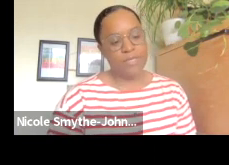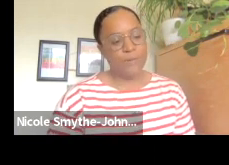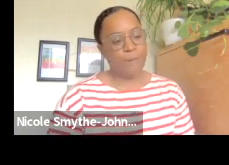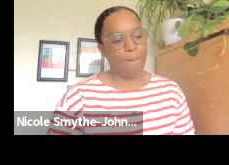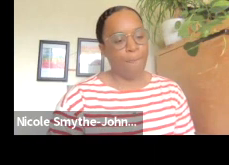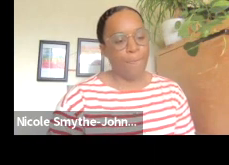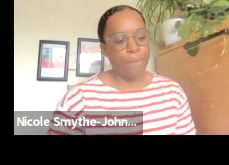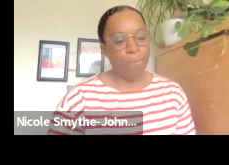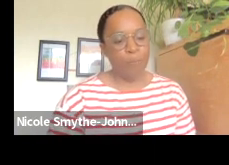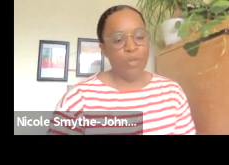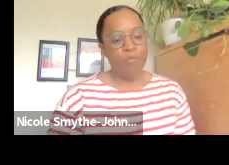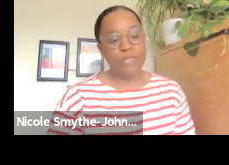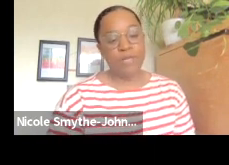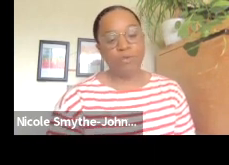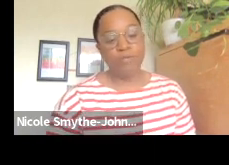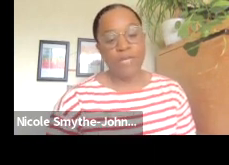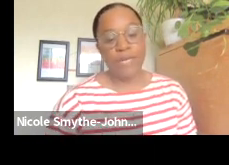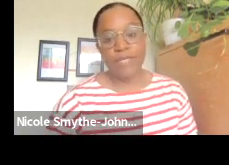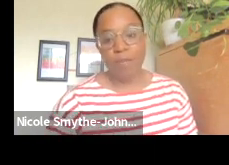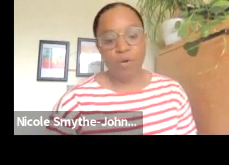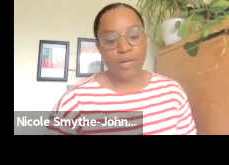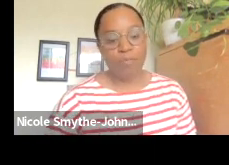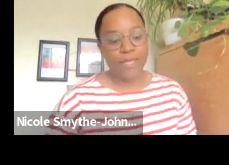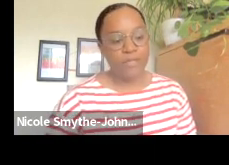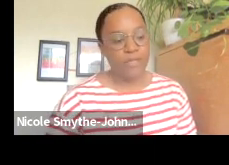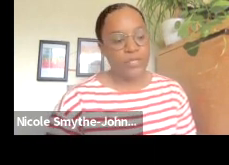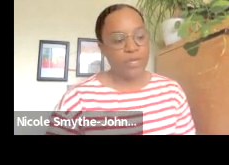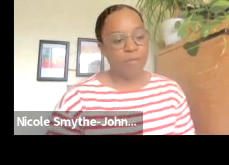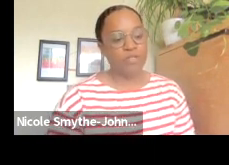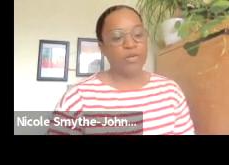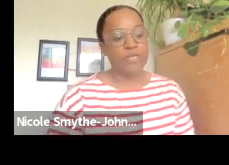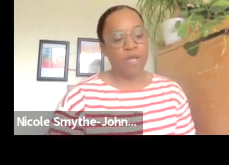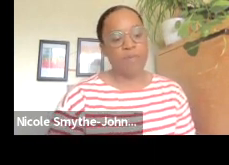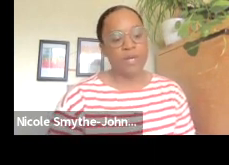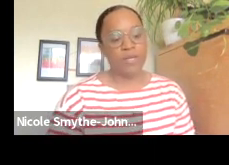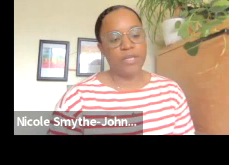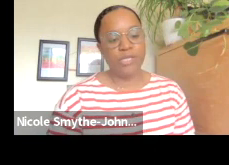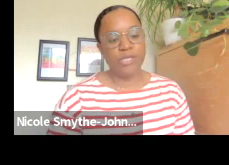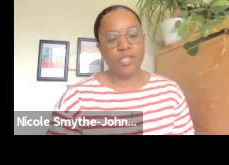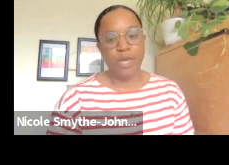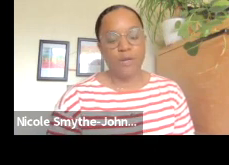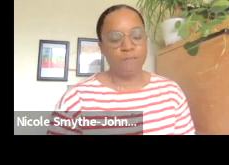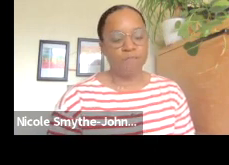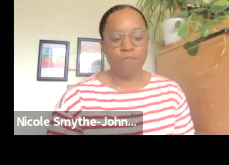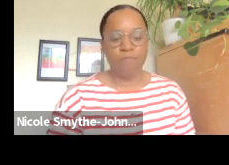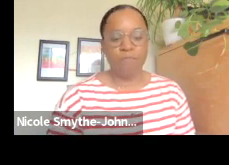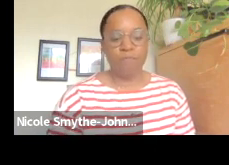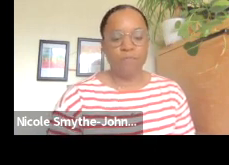Panama scenery. President Roosevelt gazed at Portland Bight, in which he appears critical of American interests in